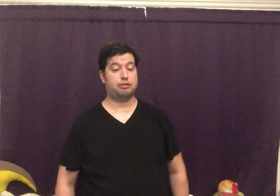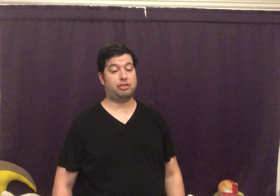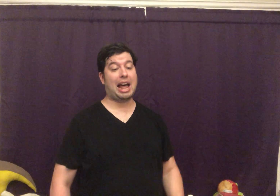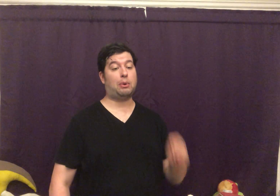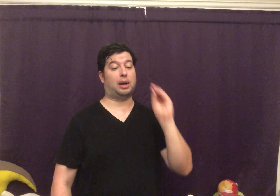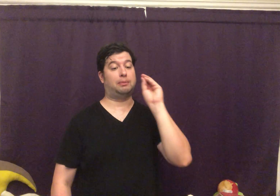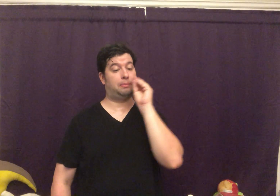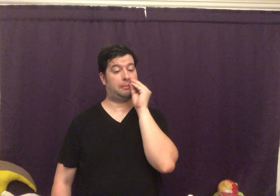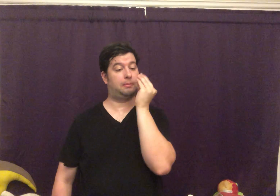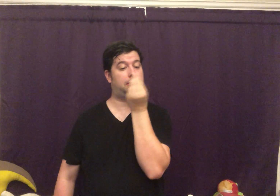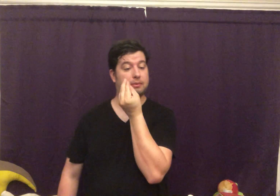Flower.